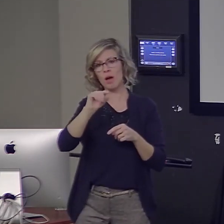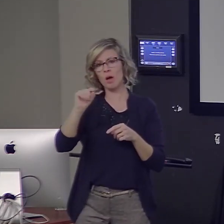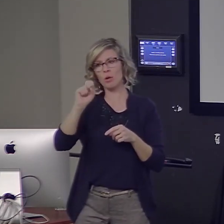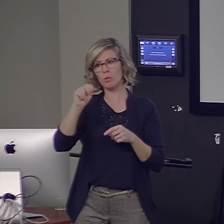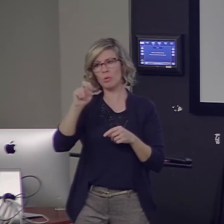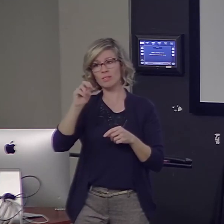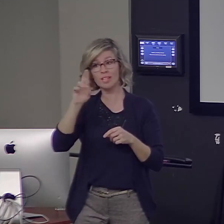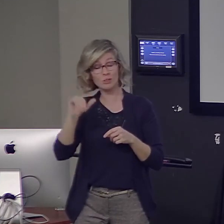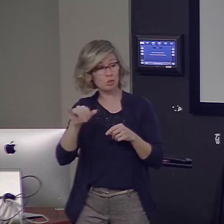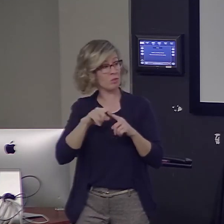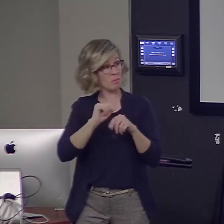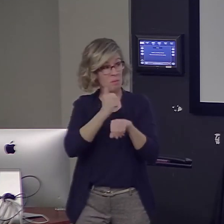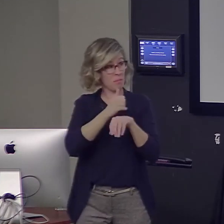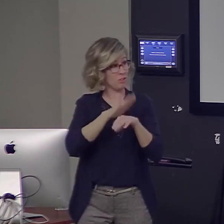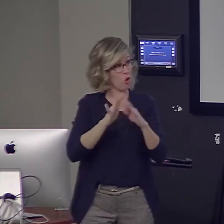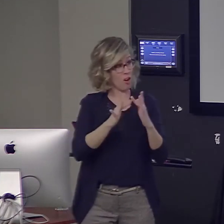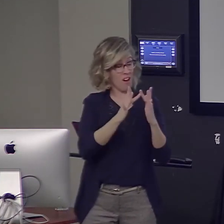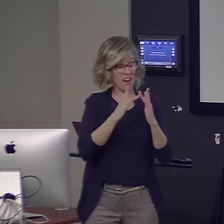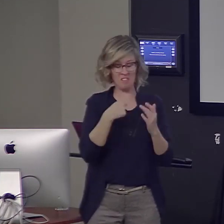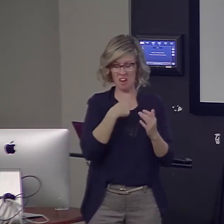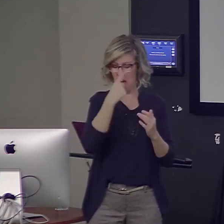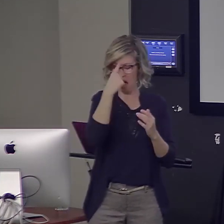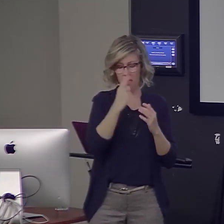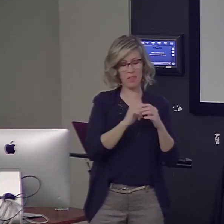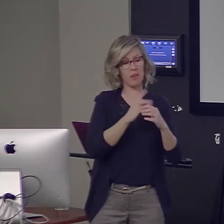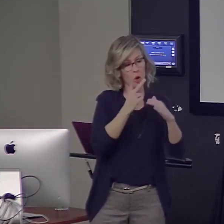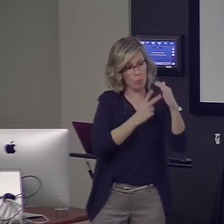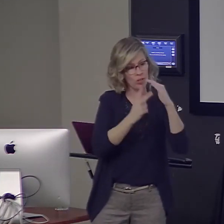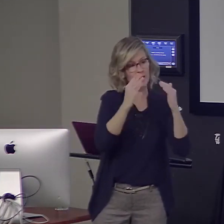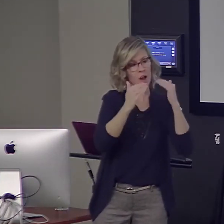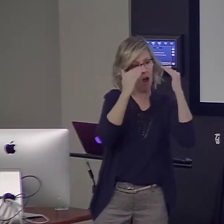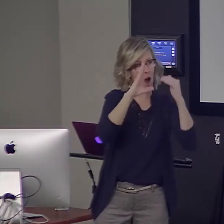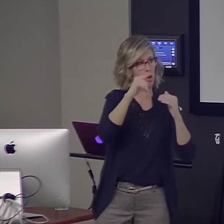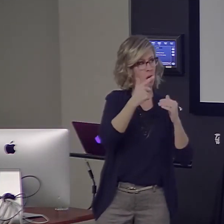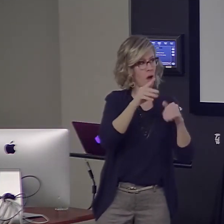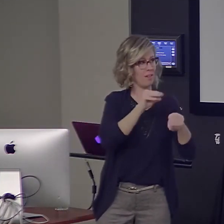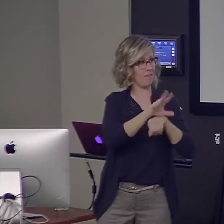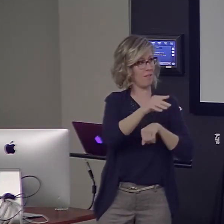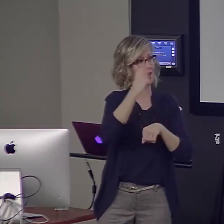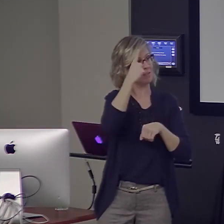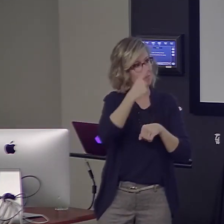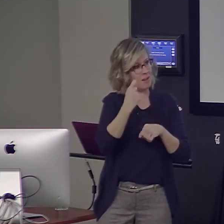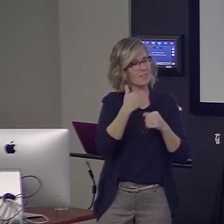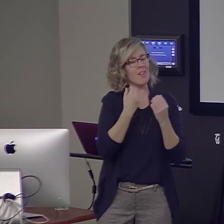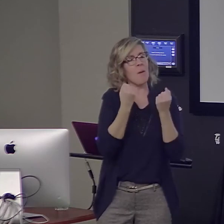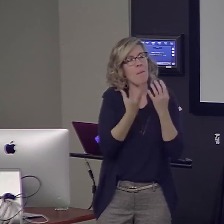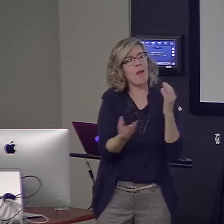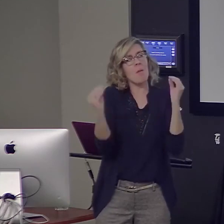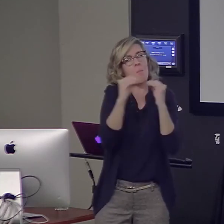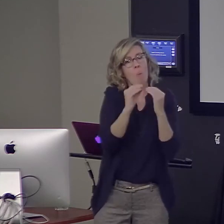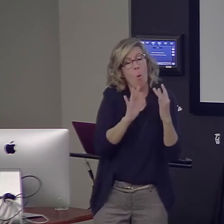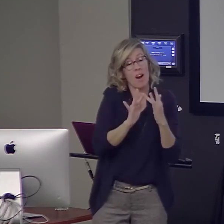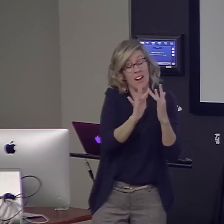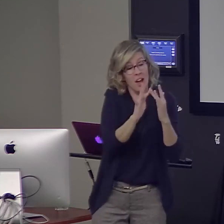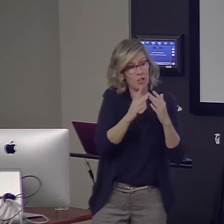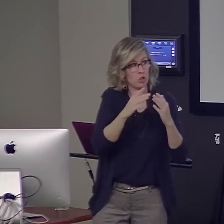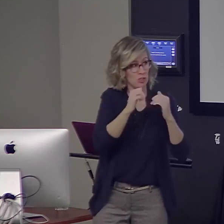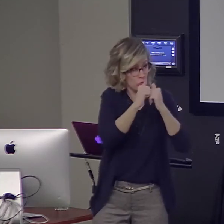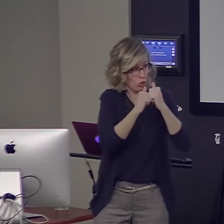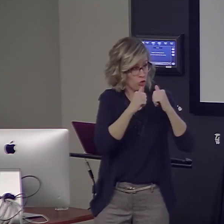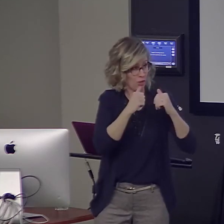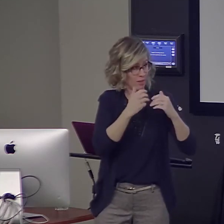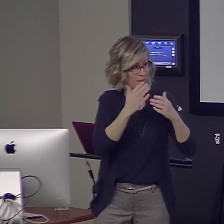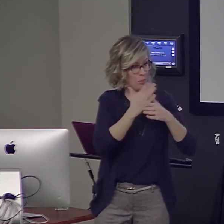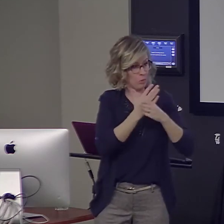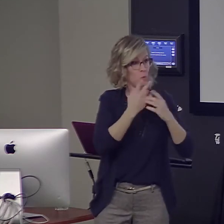But based on the connectivity, I think you would much more predict the higher cognitive effects because there's many more connections anatomically between the